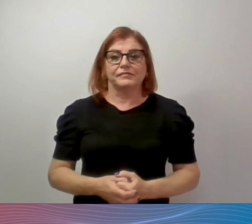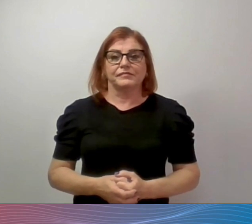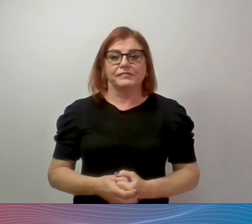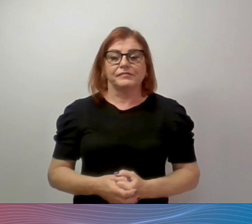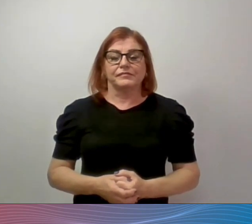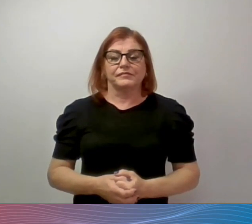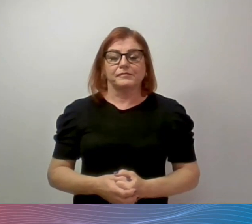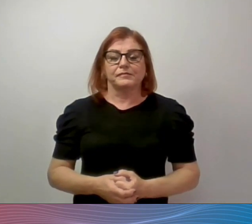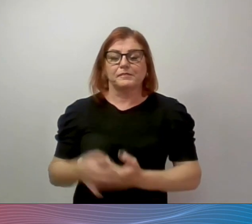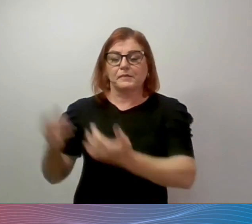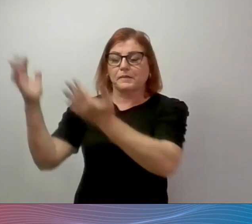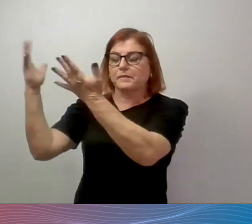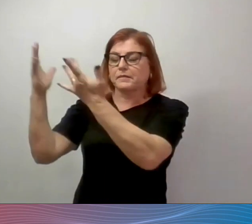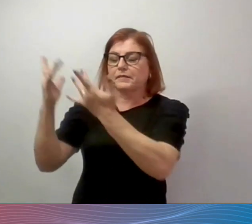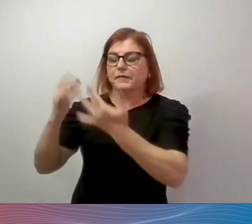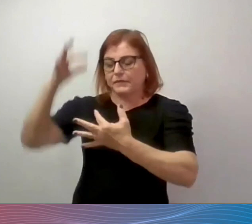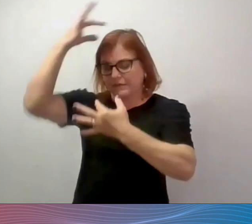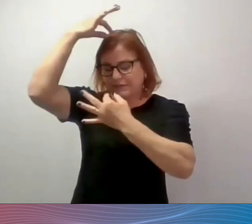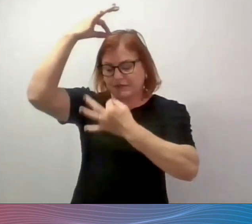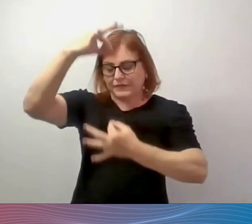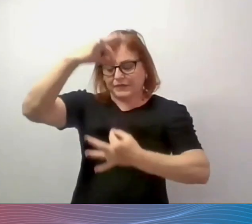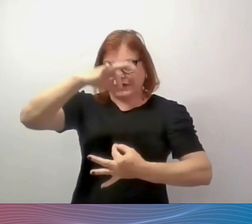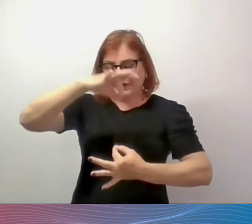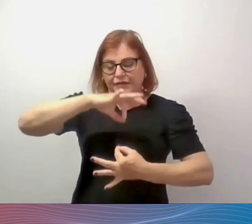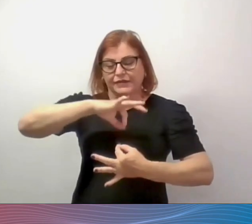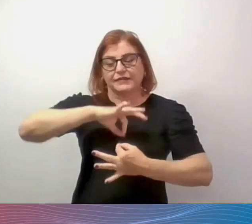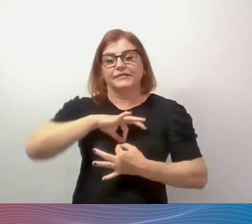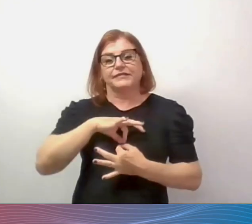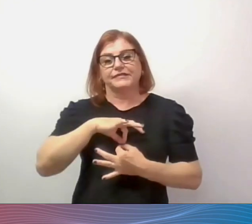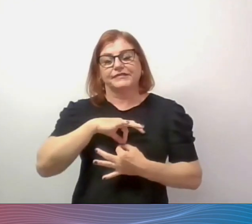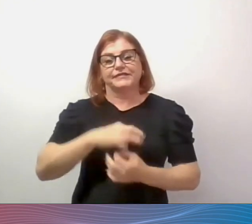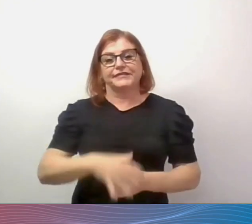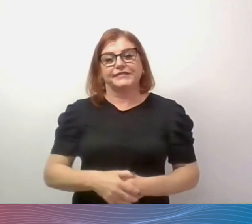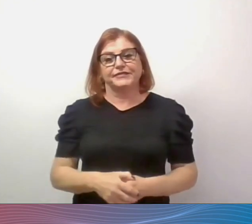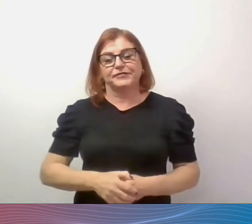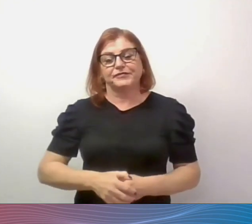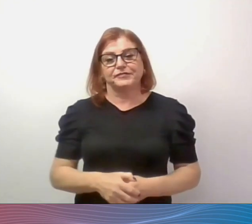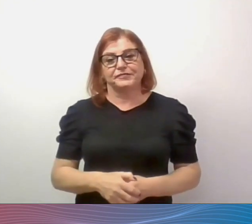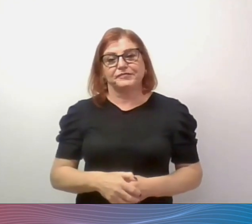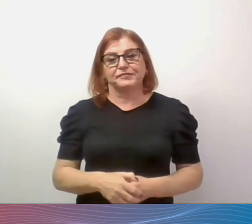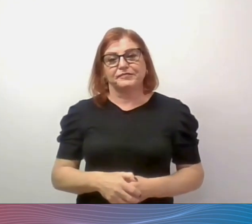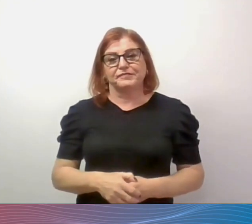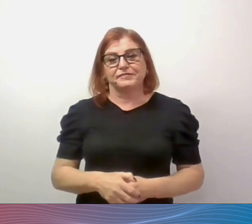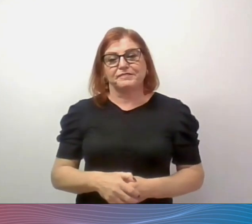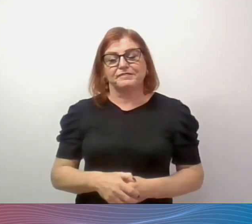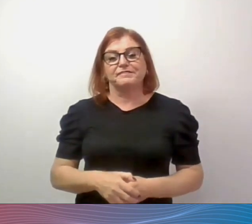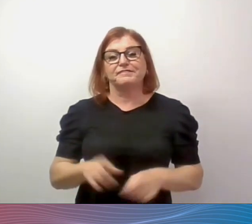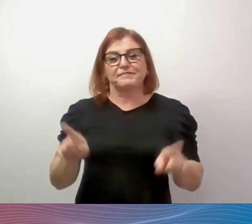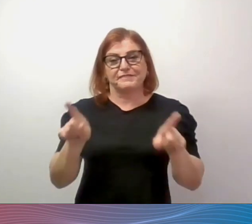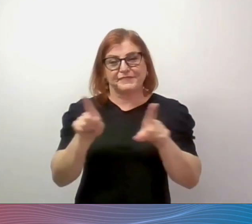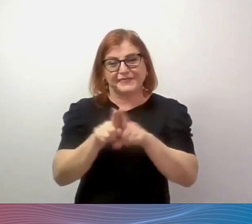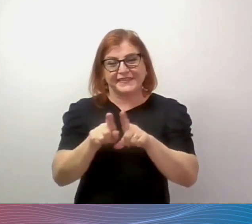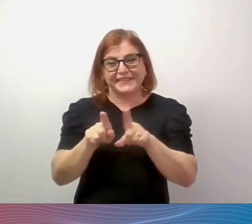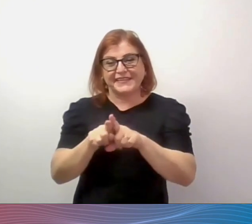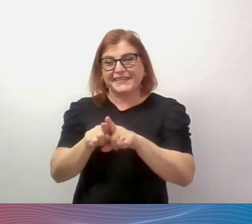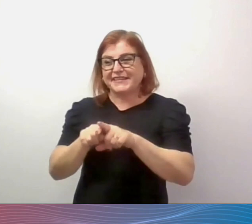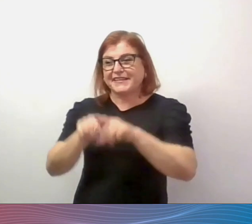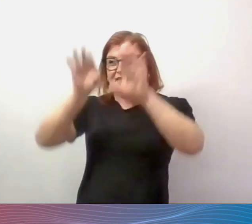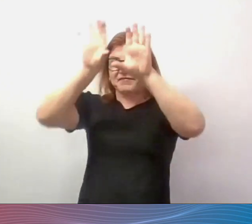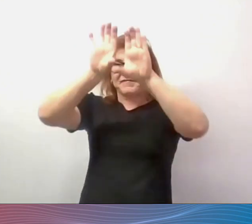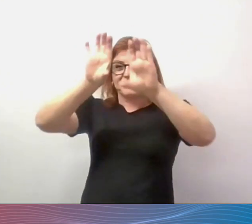espiritual. Spiritual blessings. E celestial. And heavenly. Não é